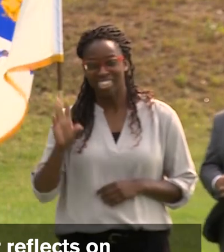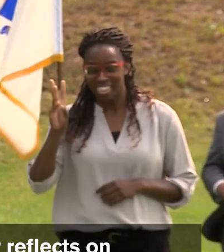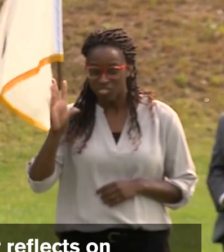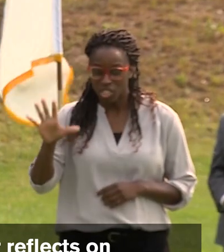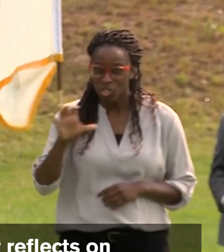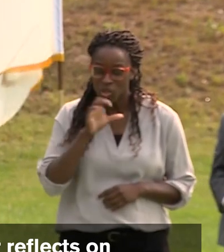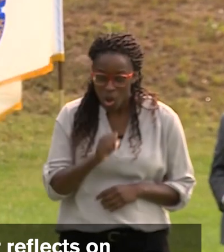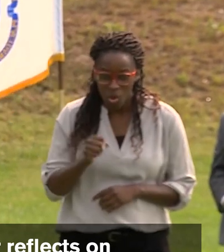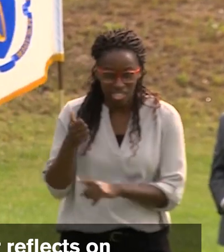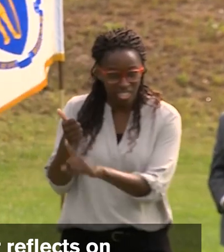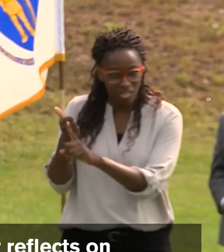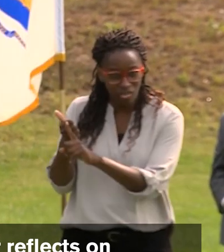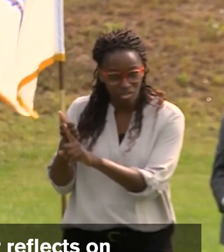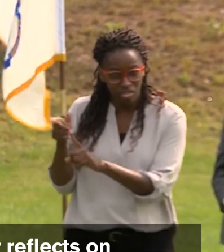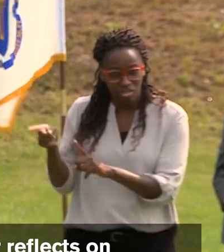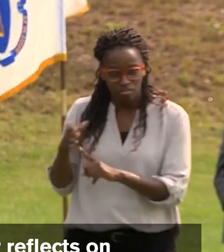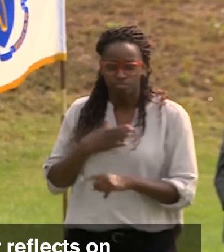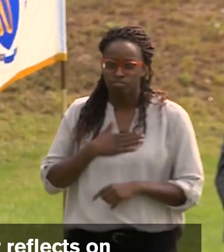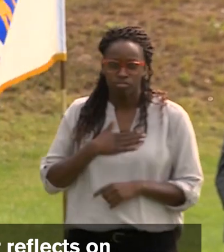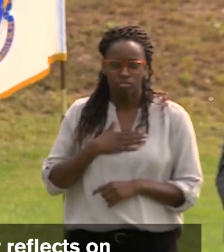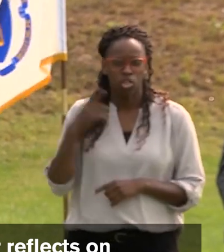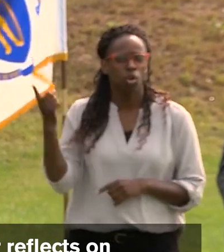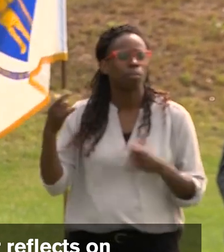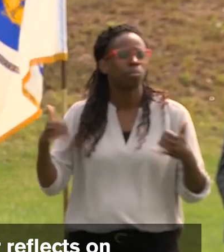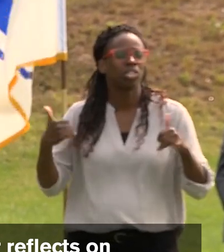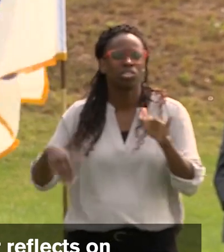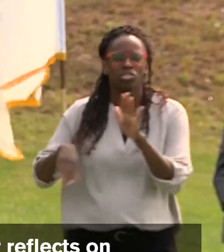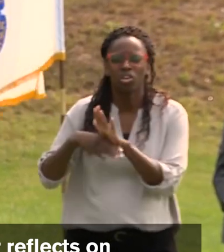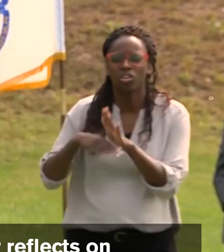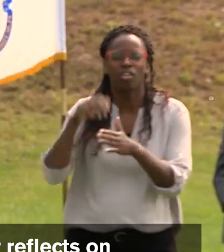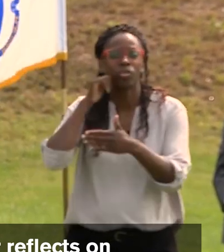Played soccer practically every weekend.